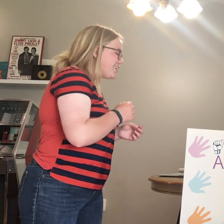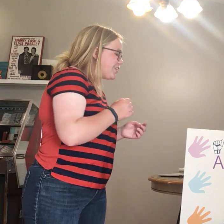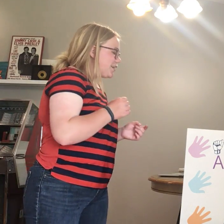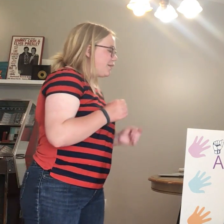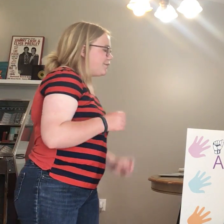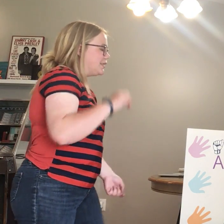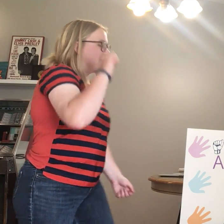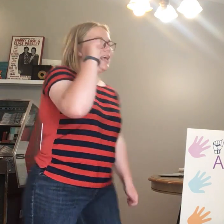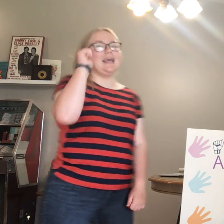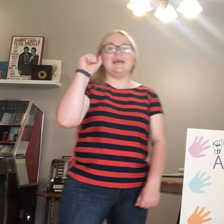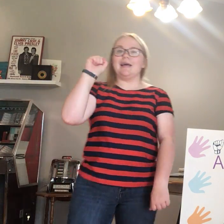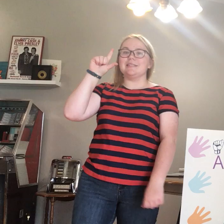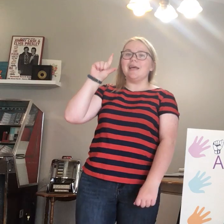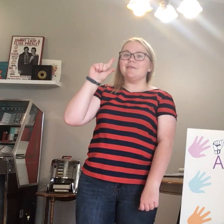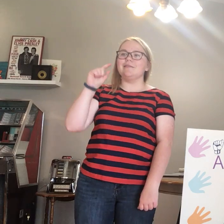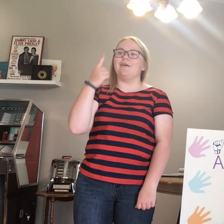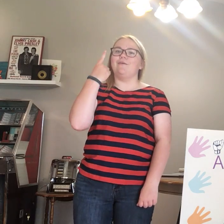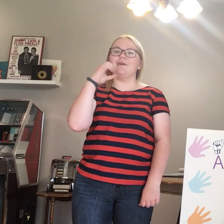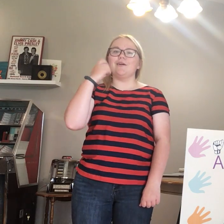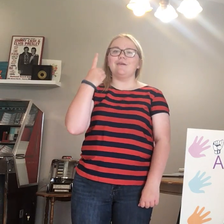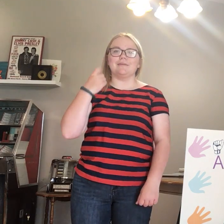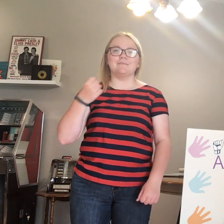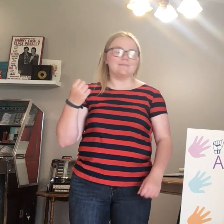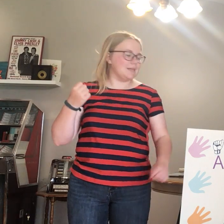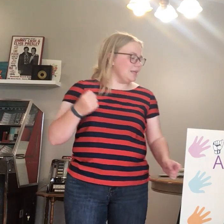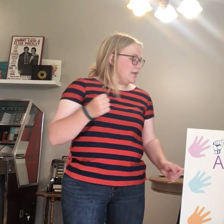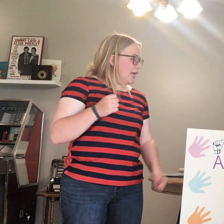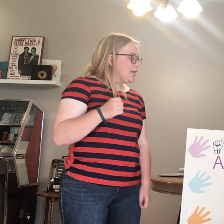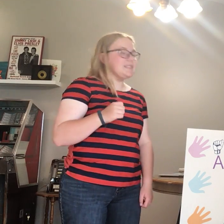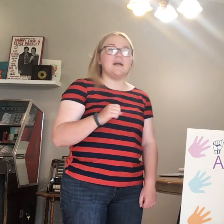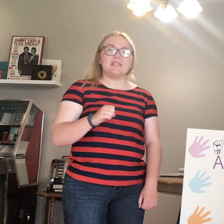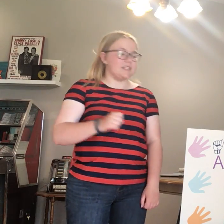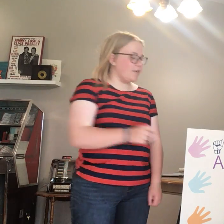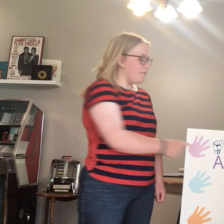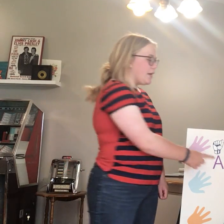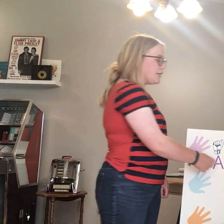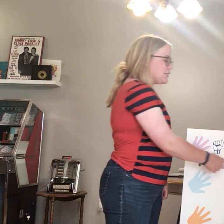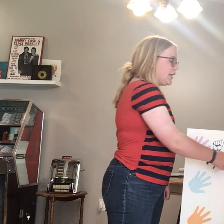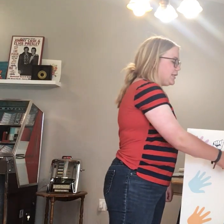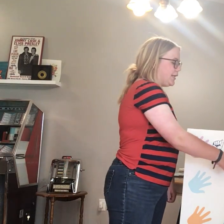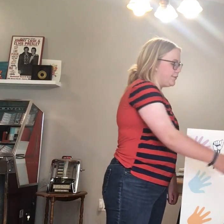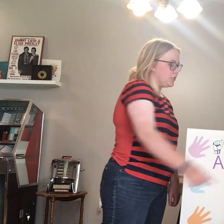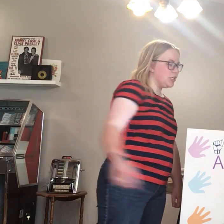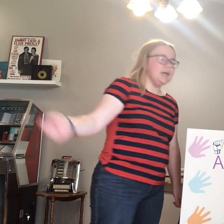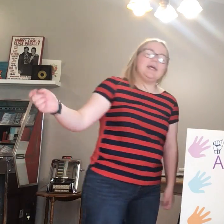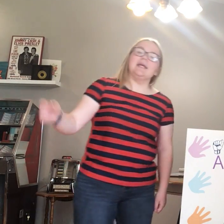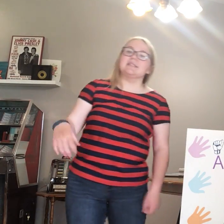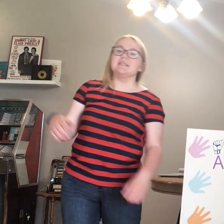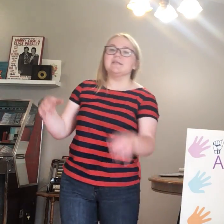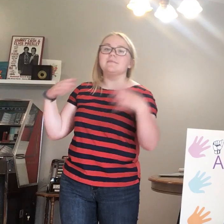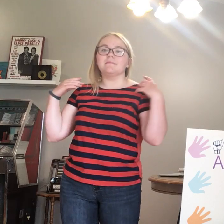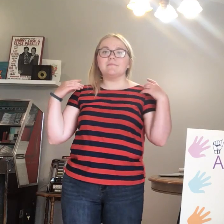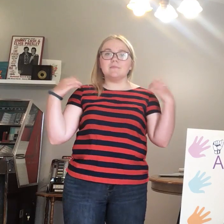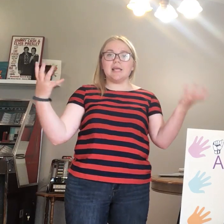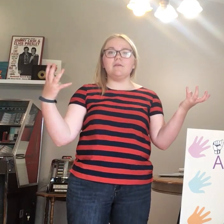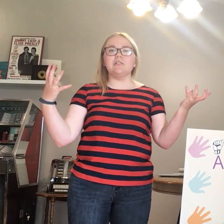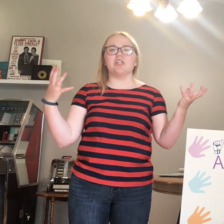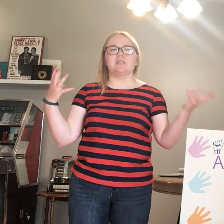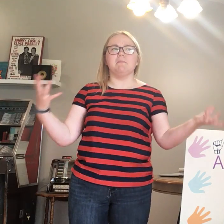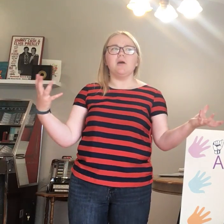talk about is ASL 101. ASL stands for American Sign Language, and it's this language that's composed